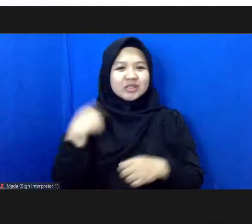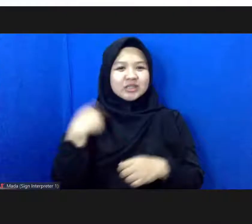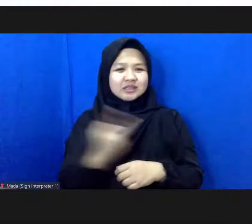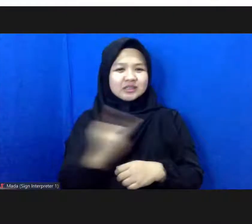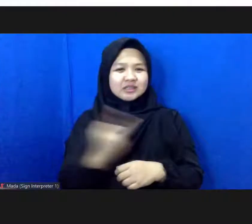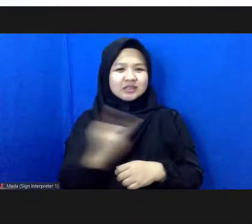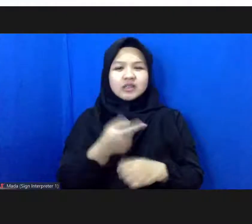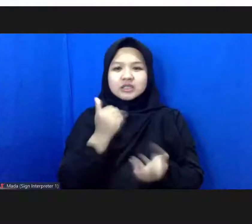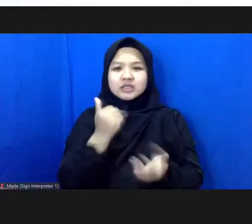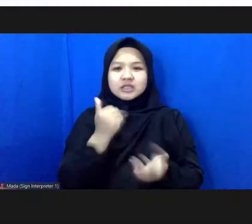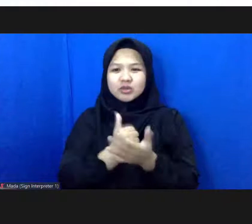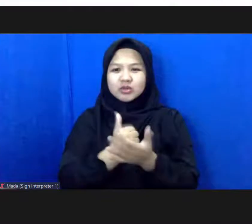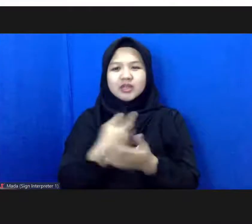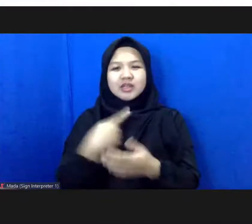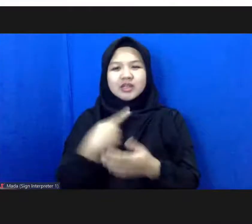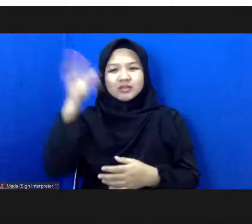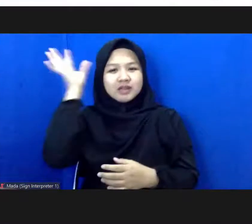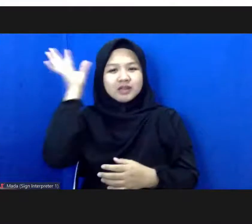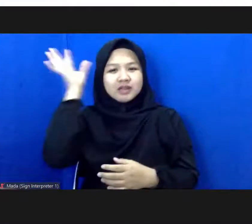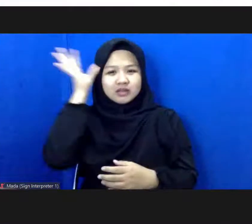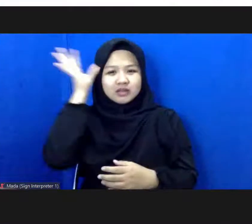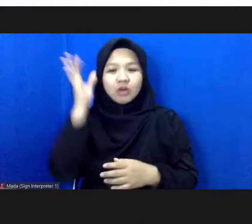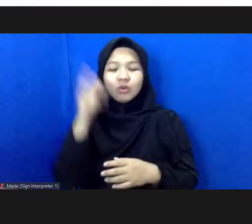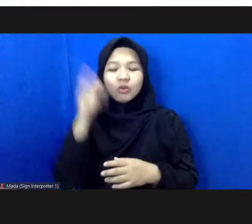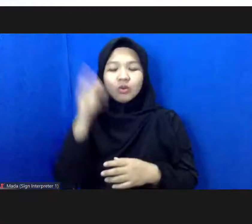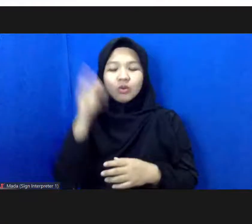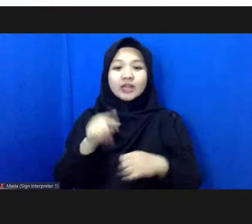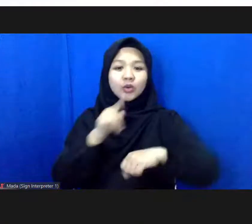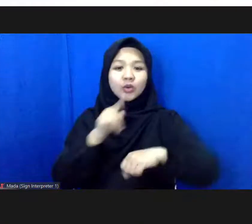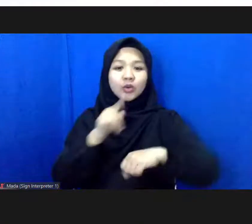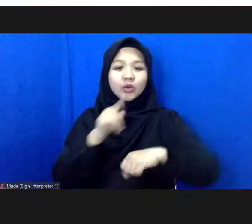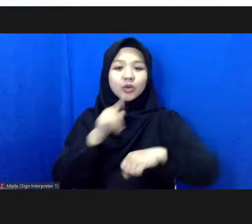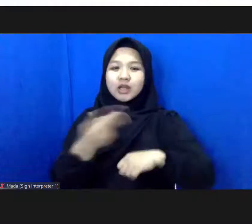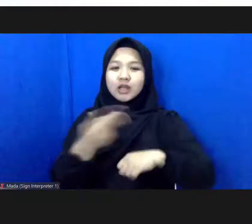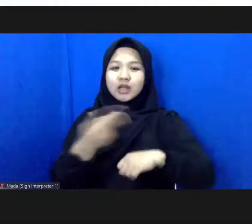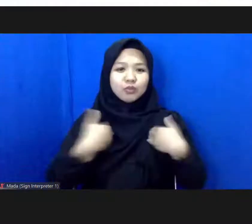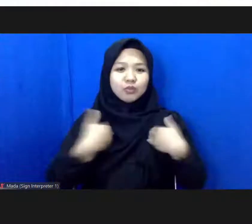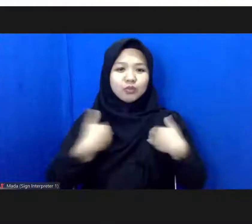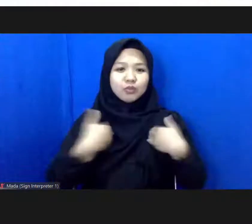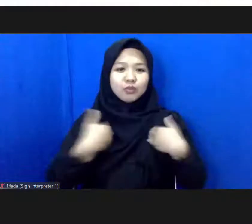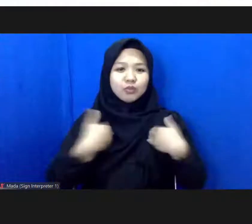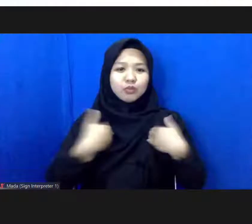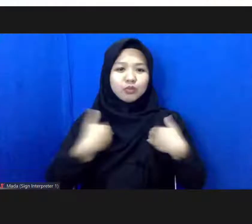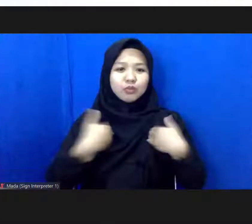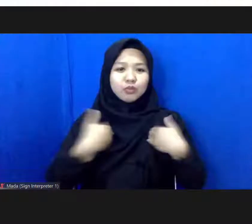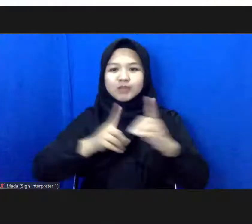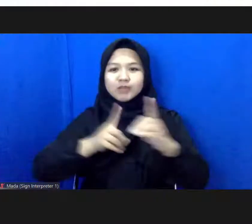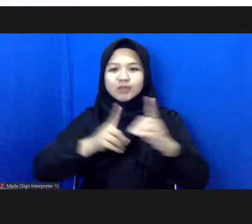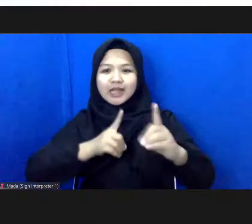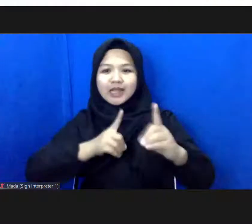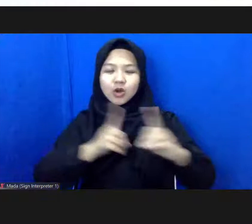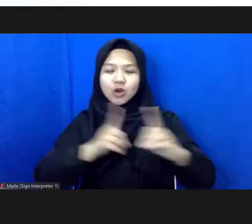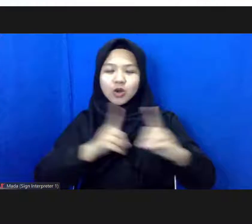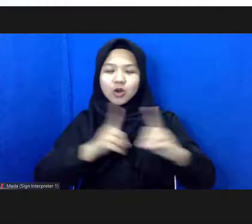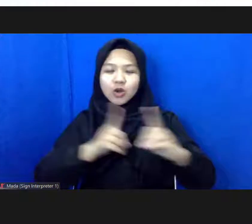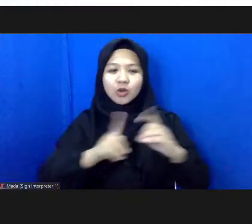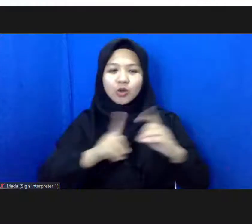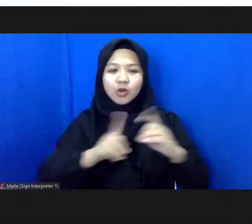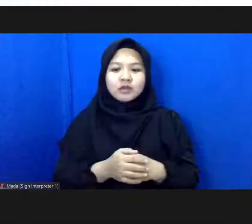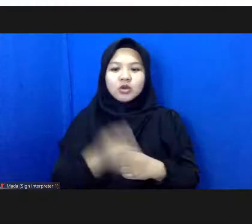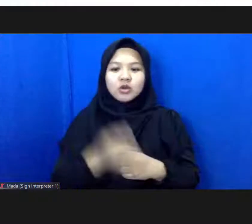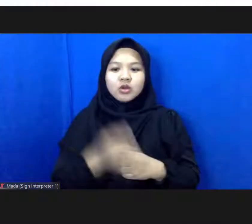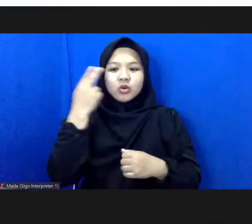know. And I think it's time that we have more dialogue and we kind of simplify